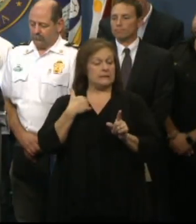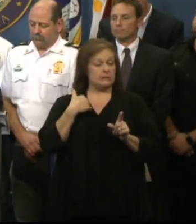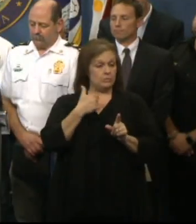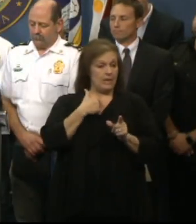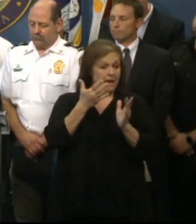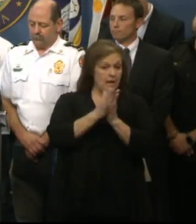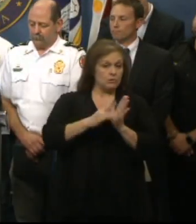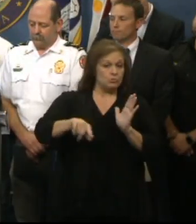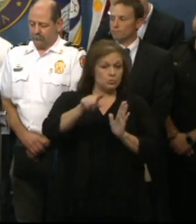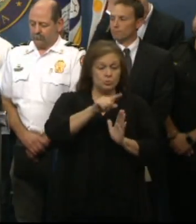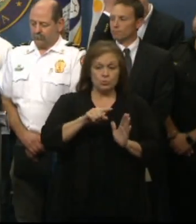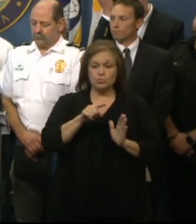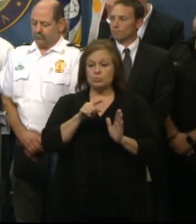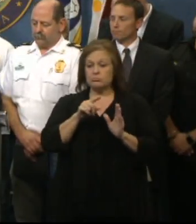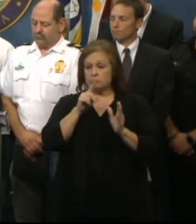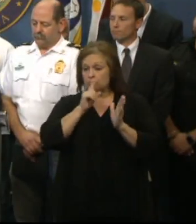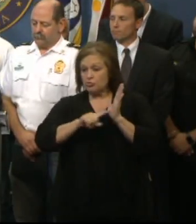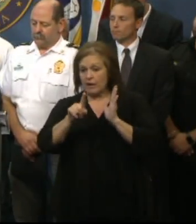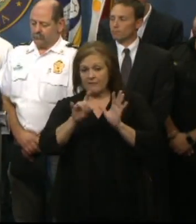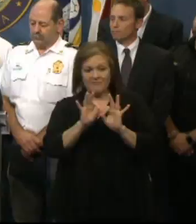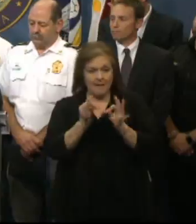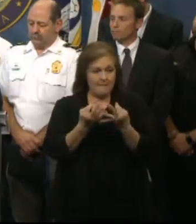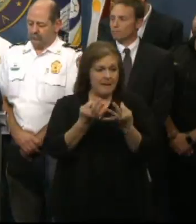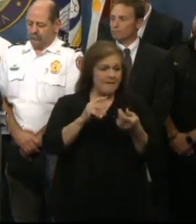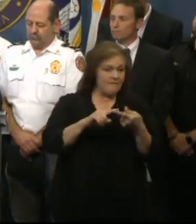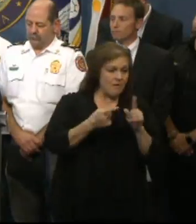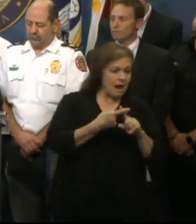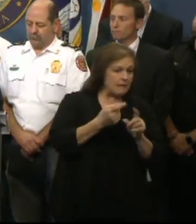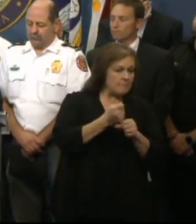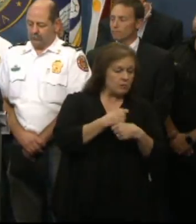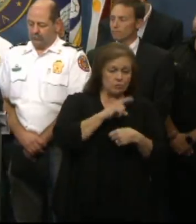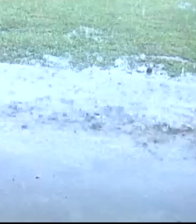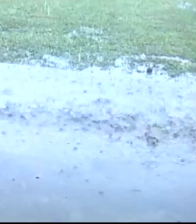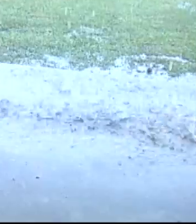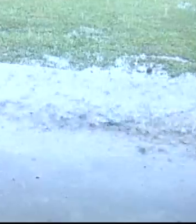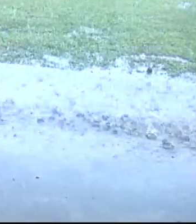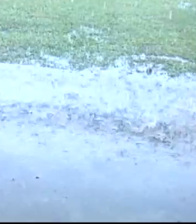family, neighbors, pets, friends. Together, we're ready for